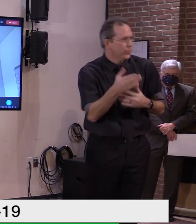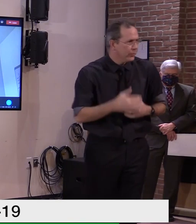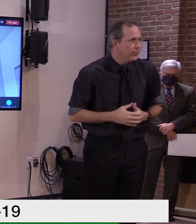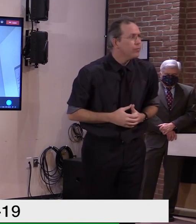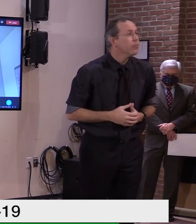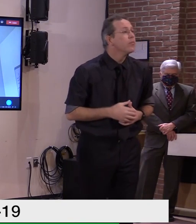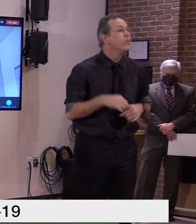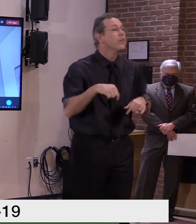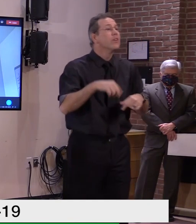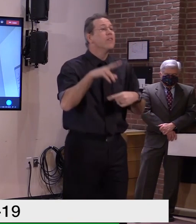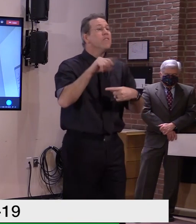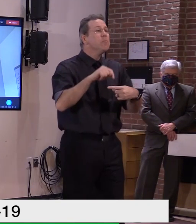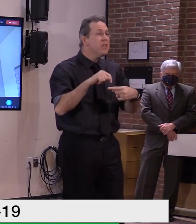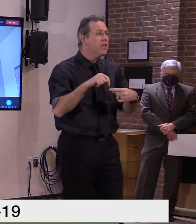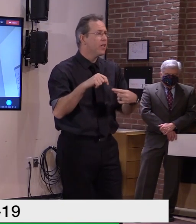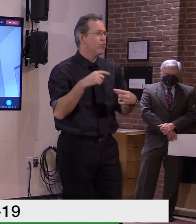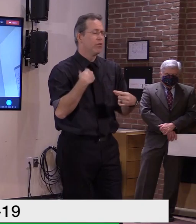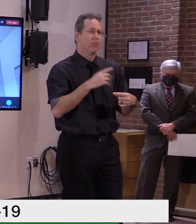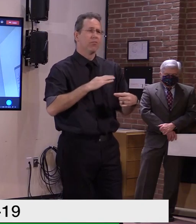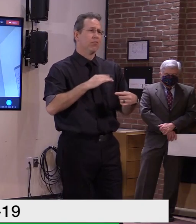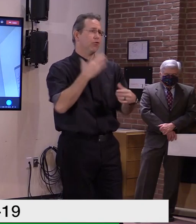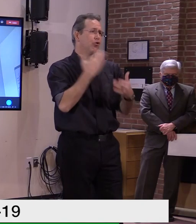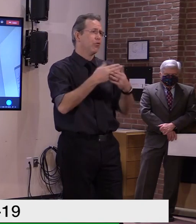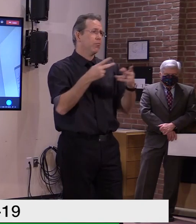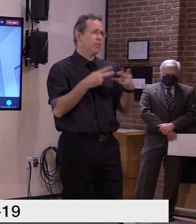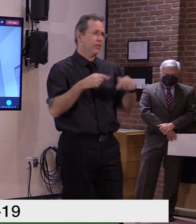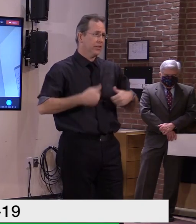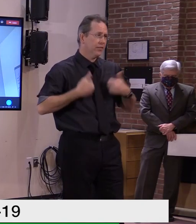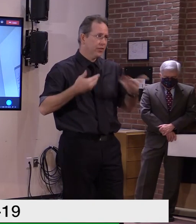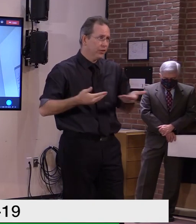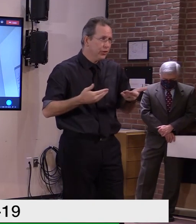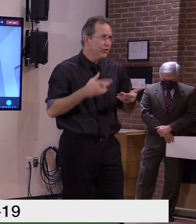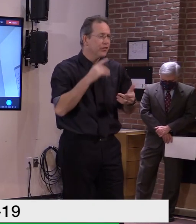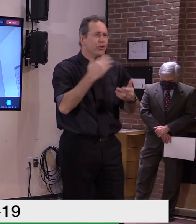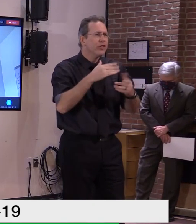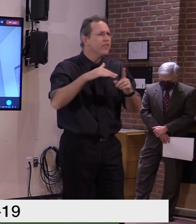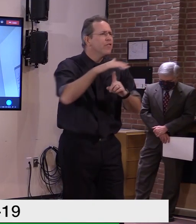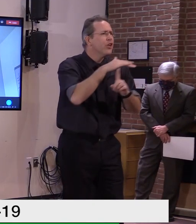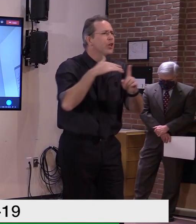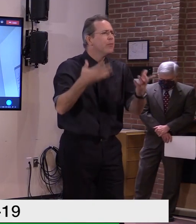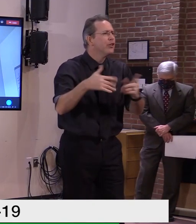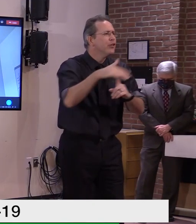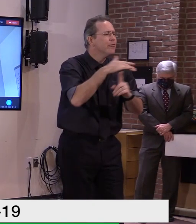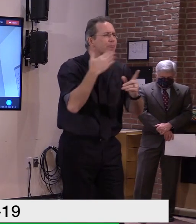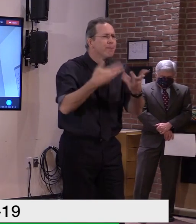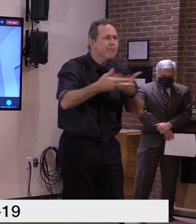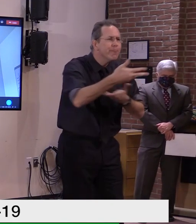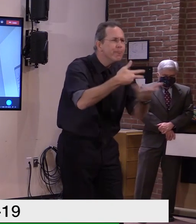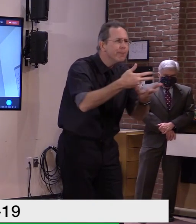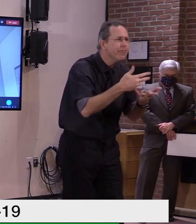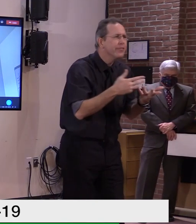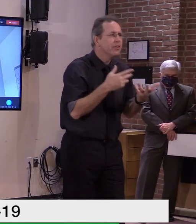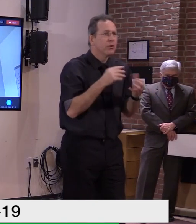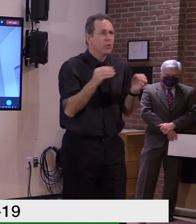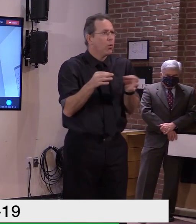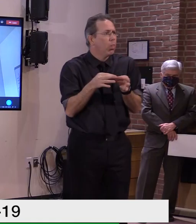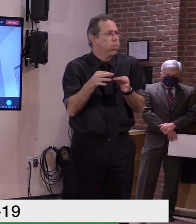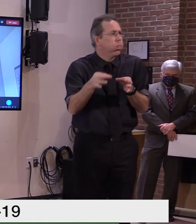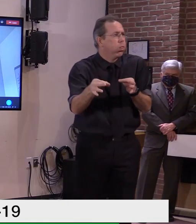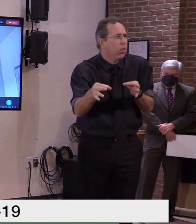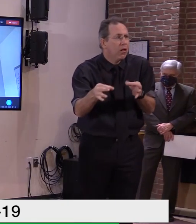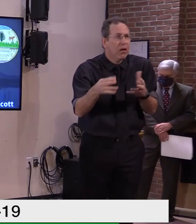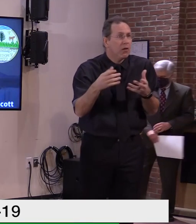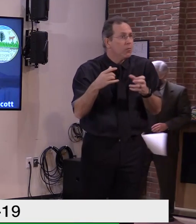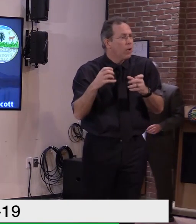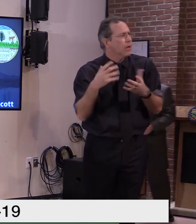the best to do so, and we cannot afford to wait until the emergency is over to begin. That concludes my update. I'll now turn it over to